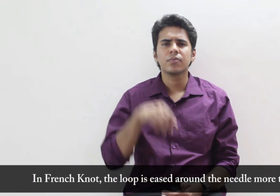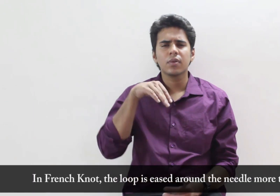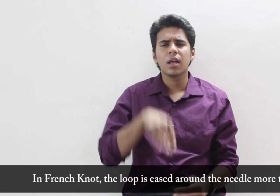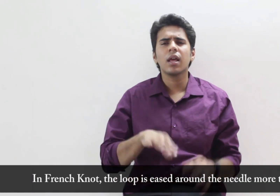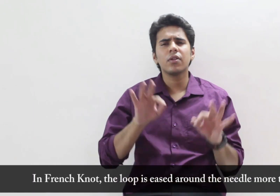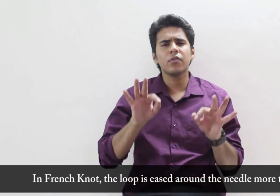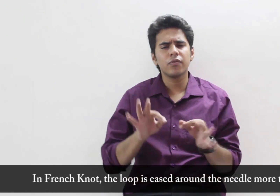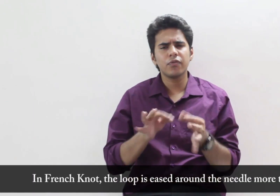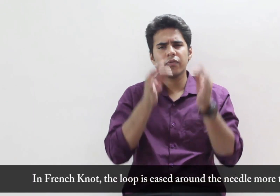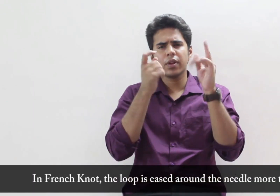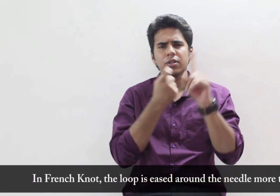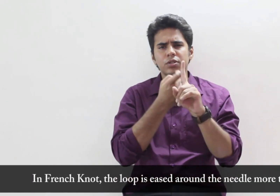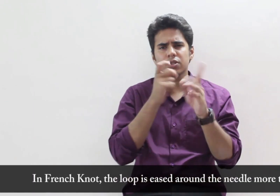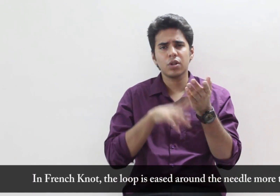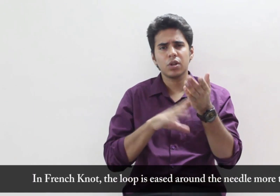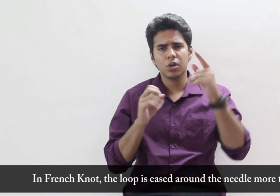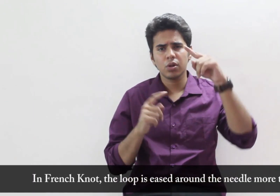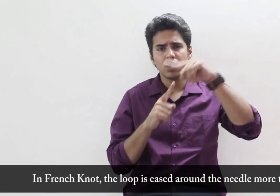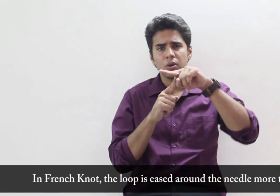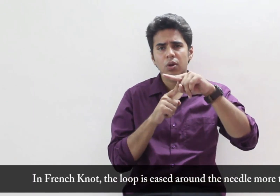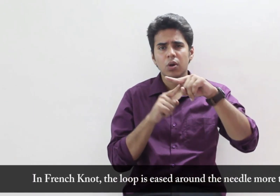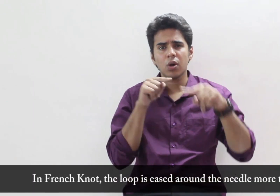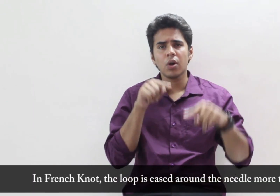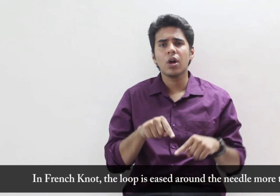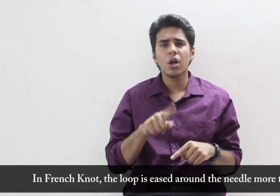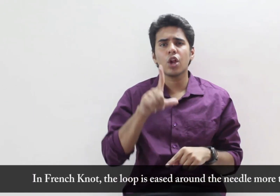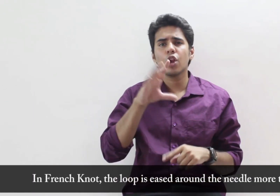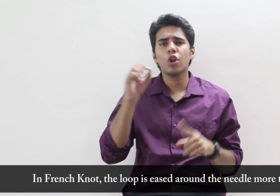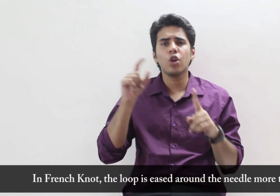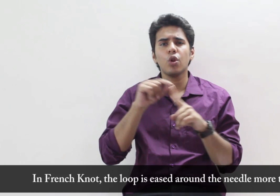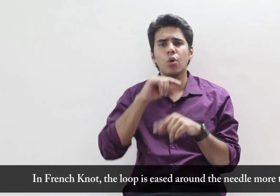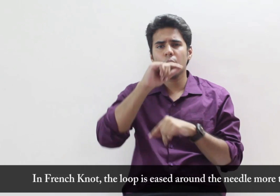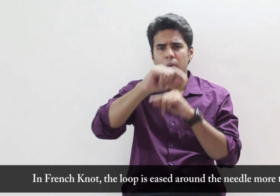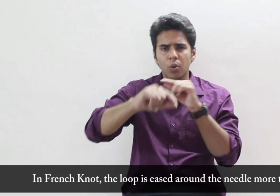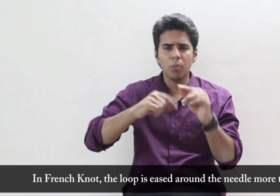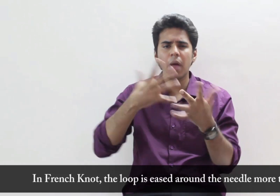In French knot, the loop is eased around the needle more times,